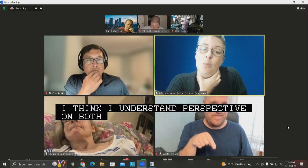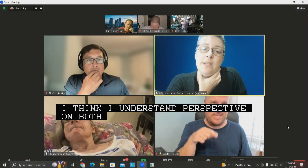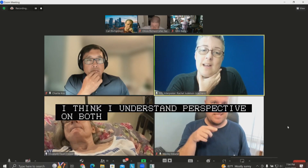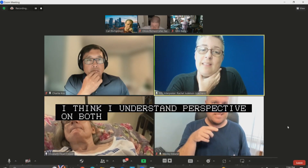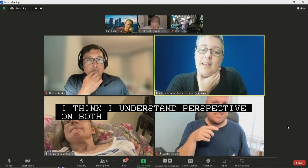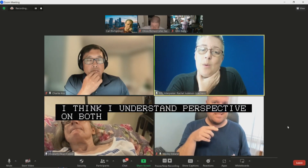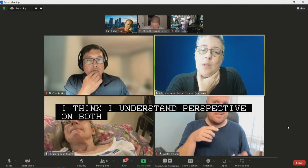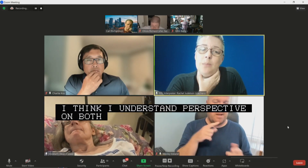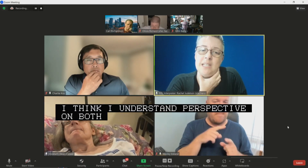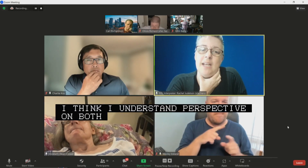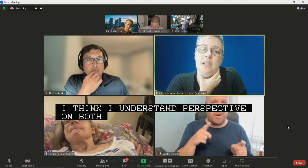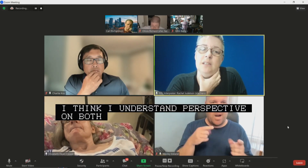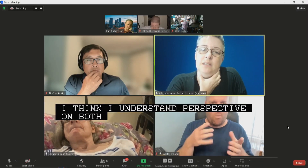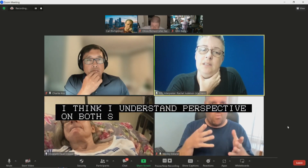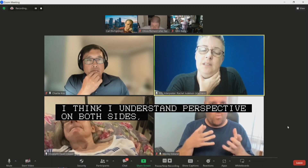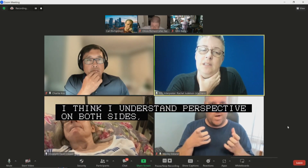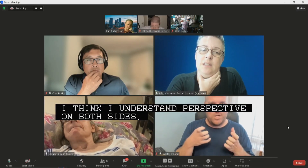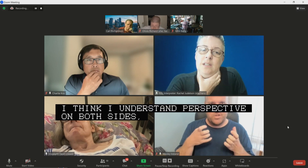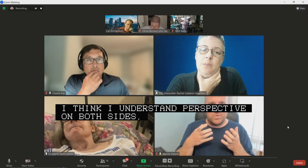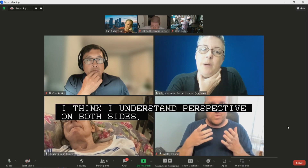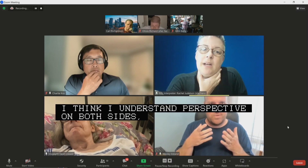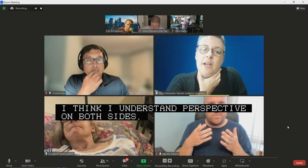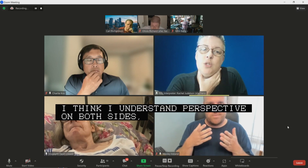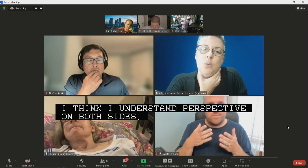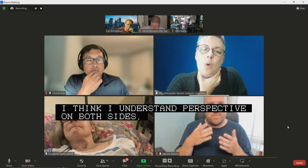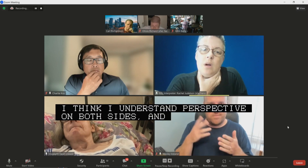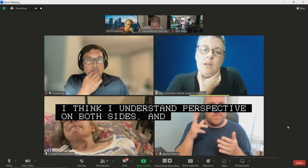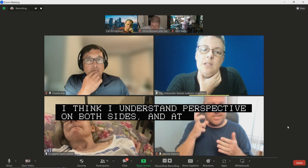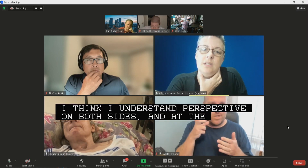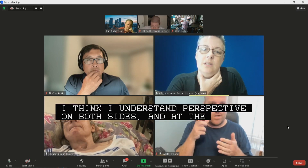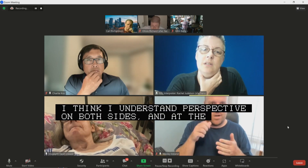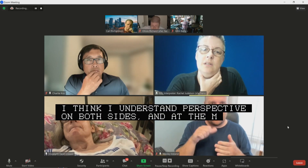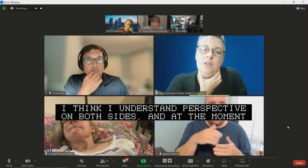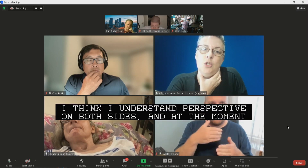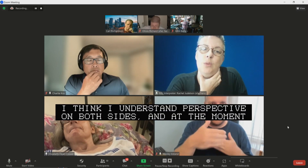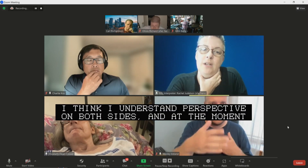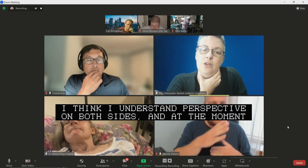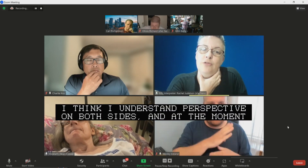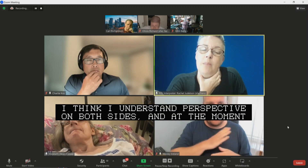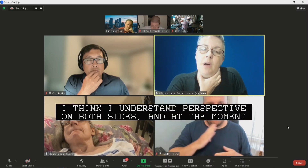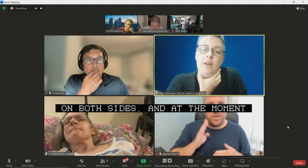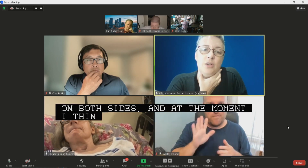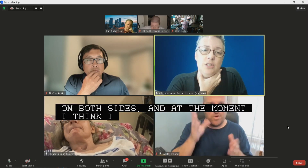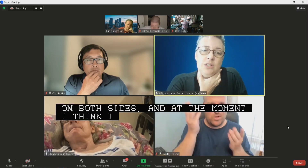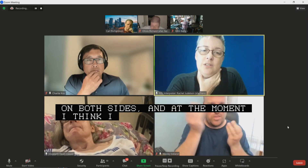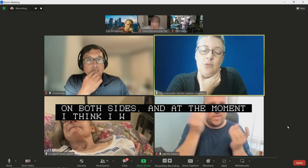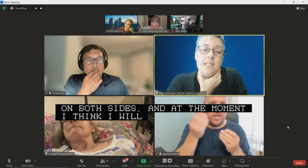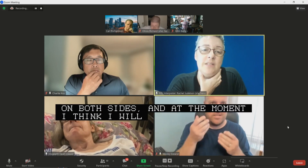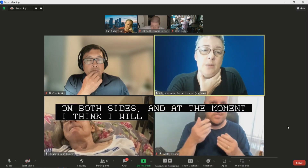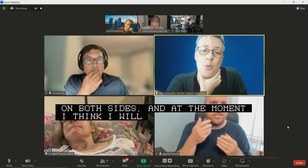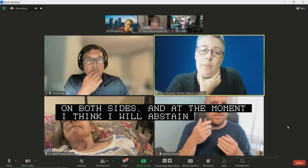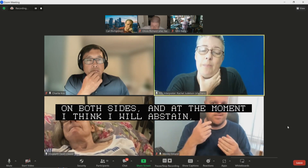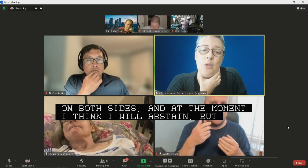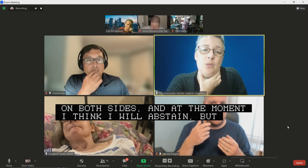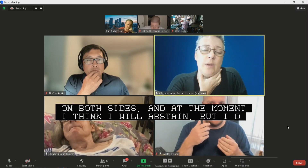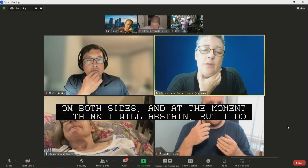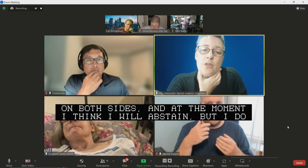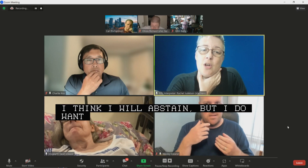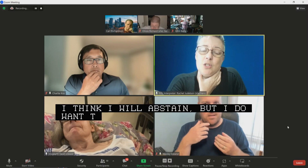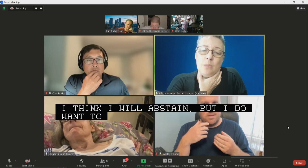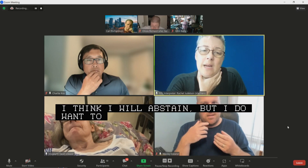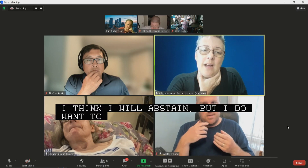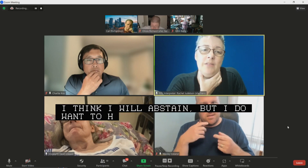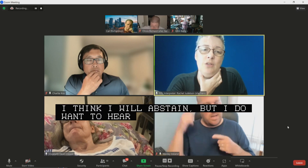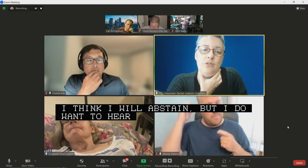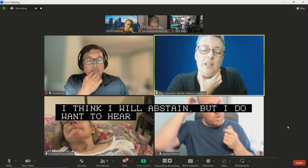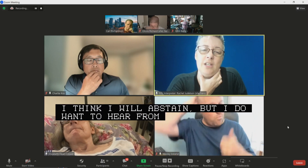at the moment, I think I will abstain. But I do want to hear from others, the rest of the board members, whatever